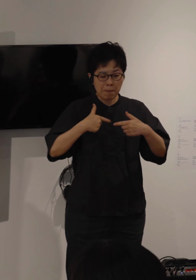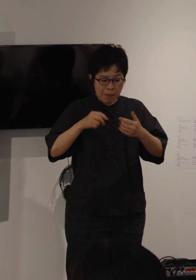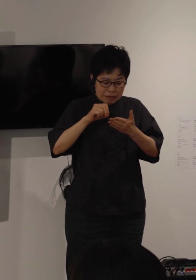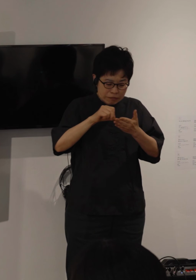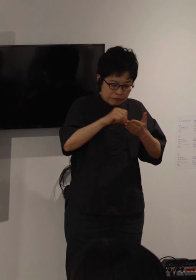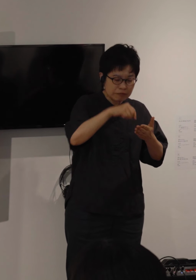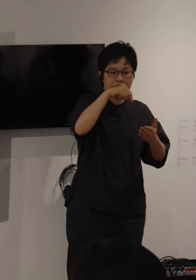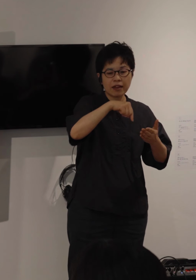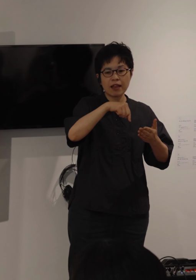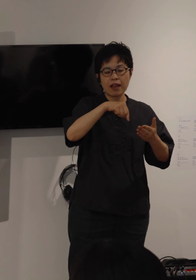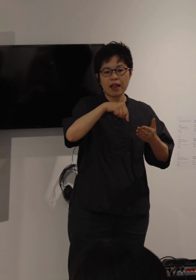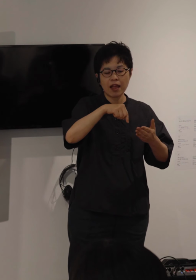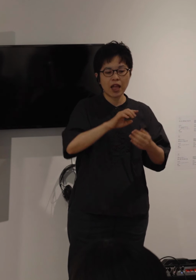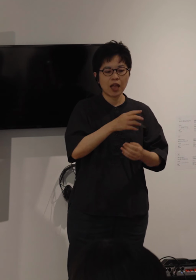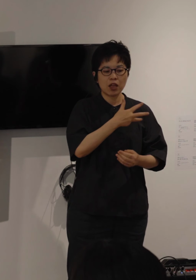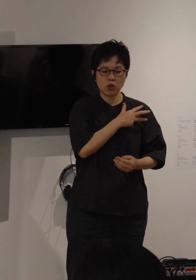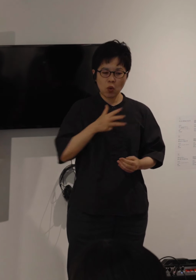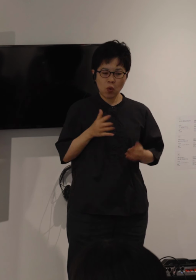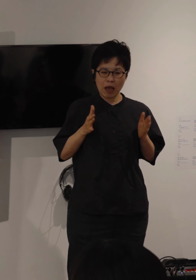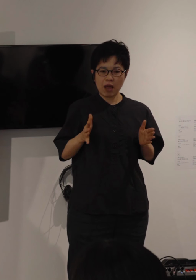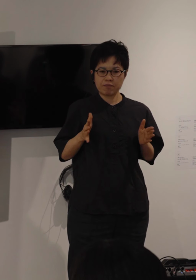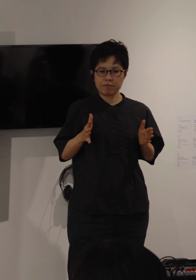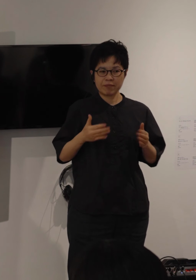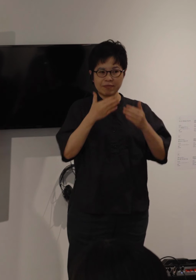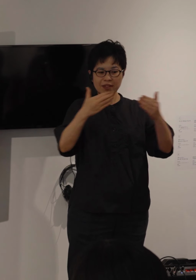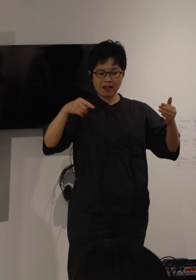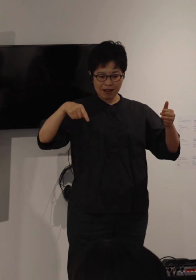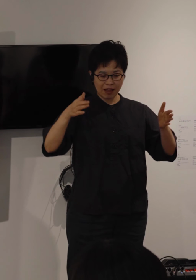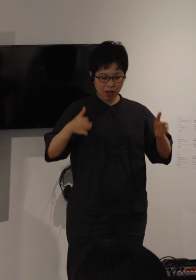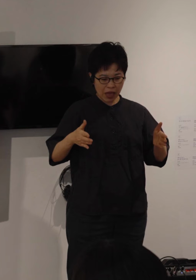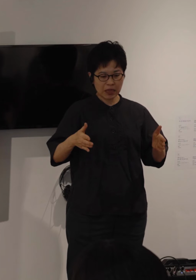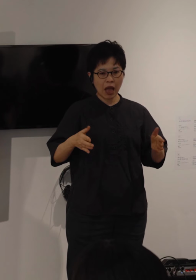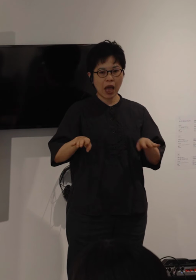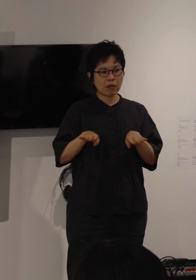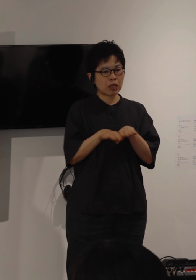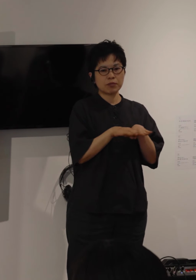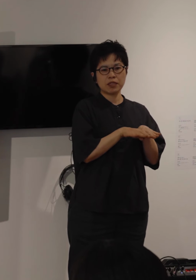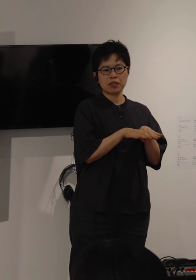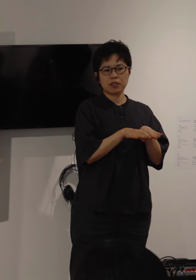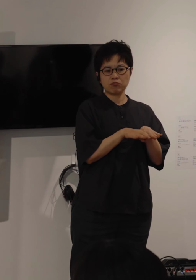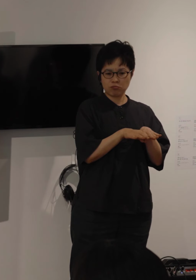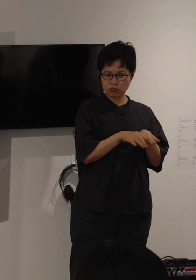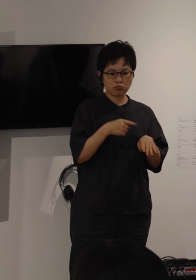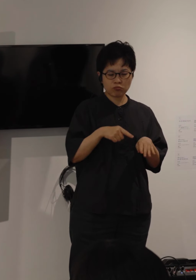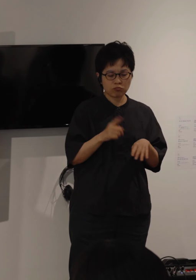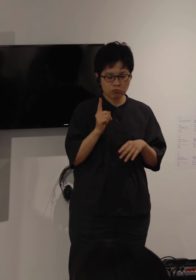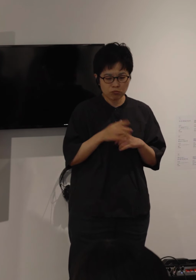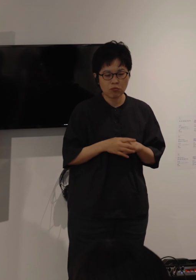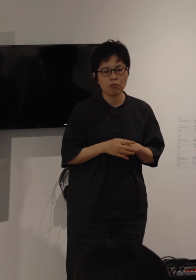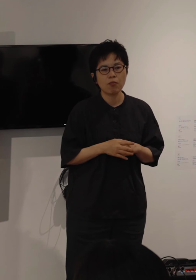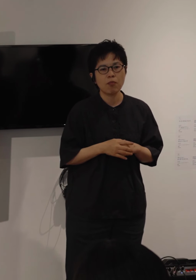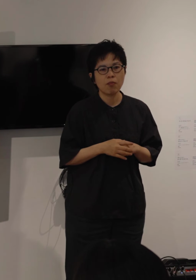for 8 days after. And Agnes said that was because he was so affected by the negative press that was written about